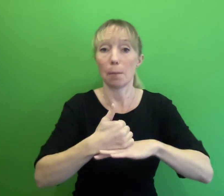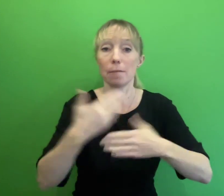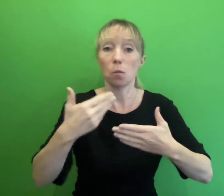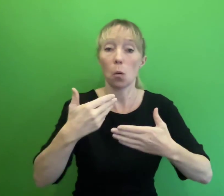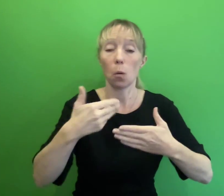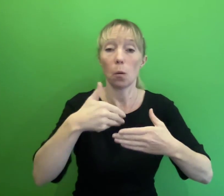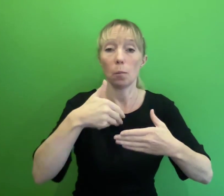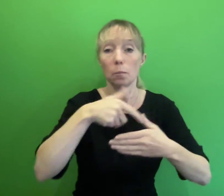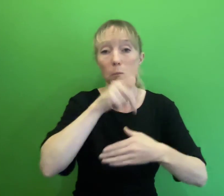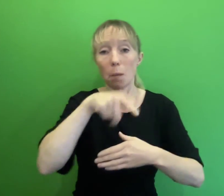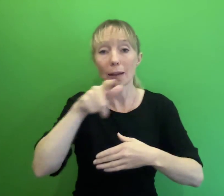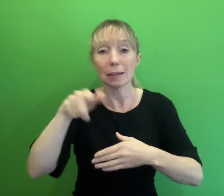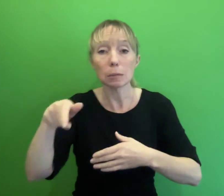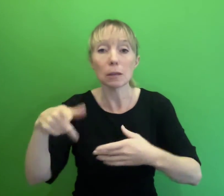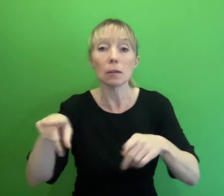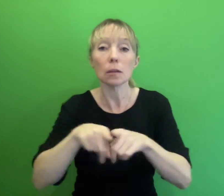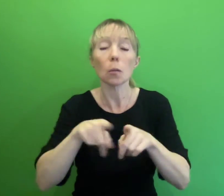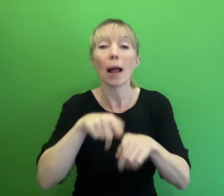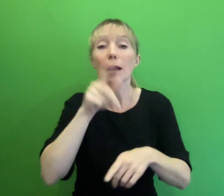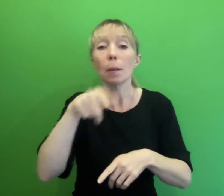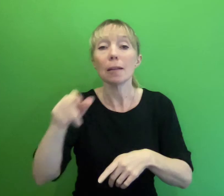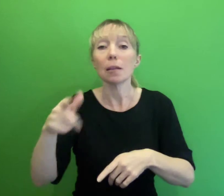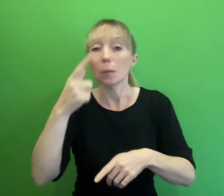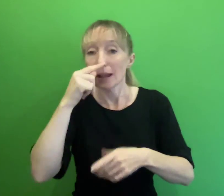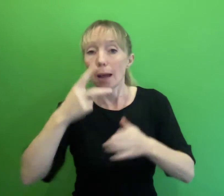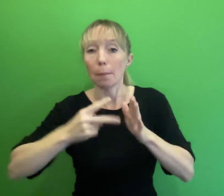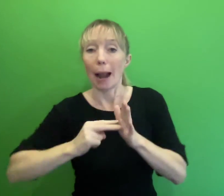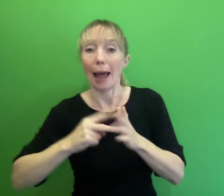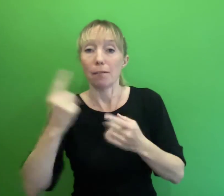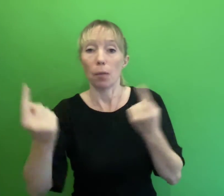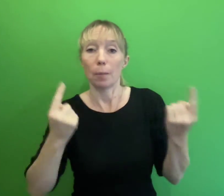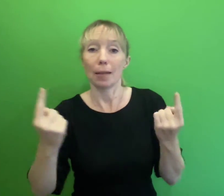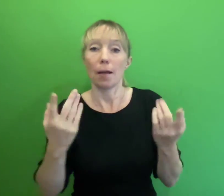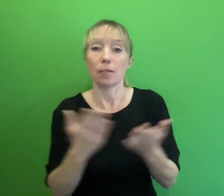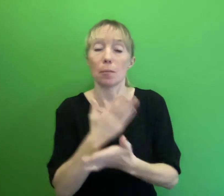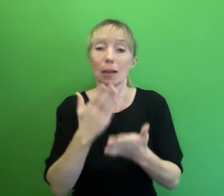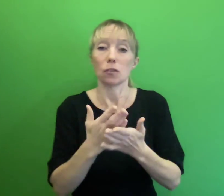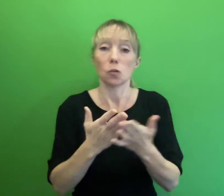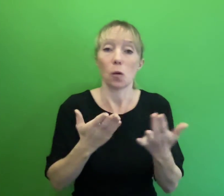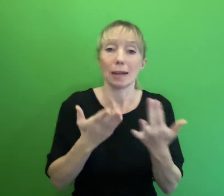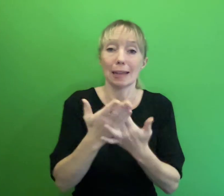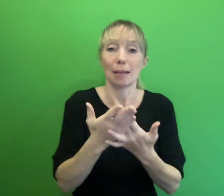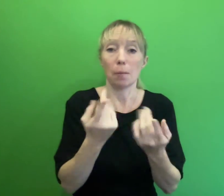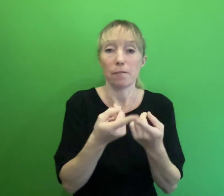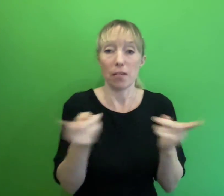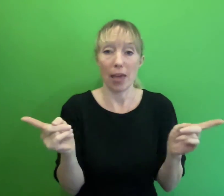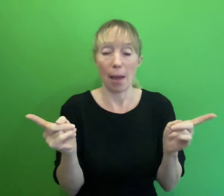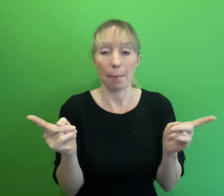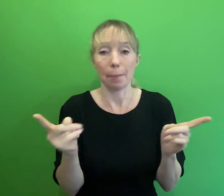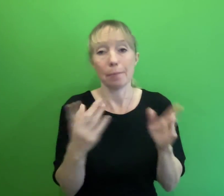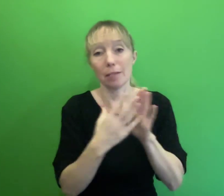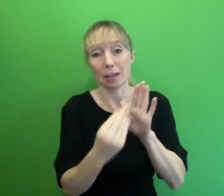as participants making their own arrangements to ensure the retreat was accessible for them, e.g. arranging for a